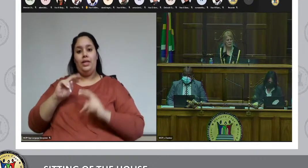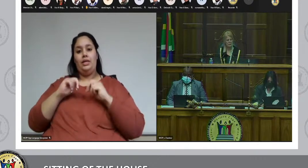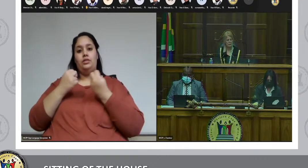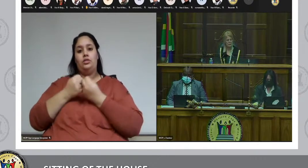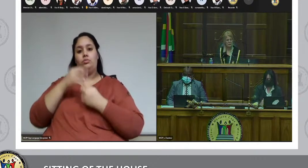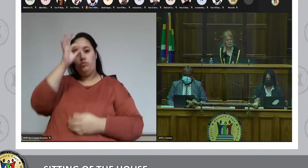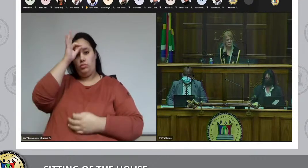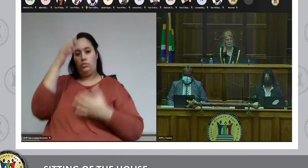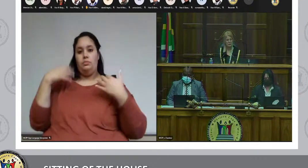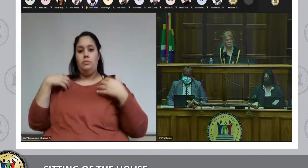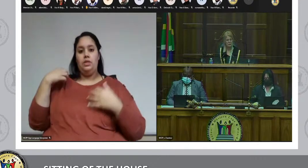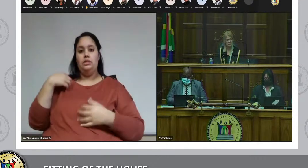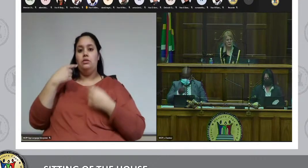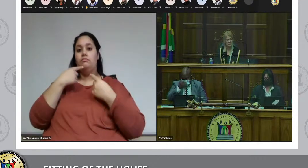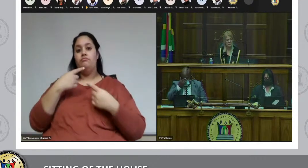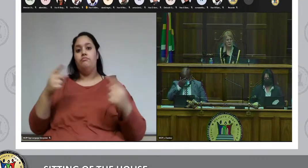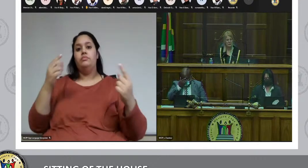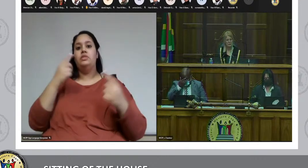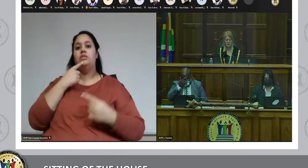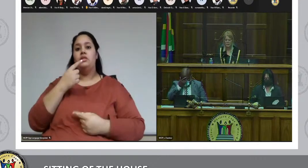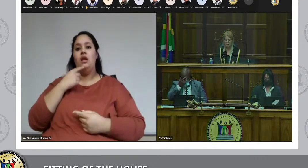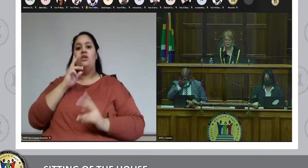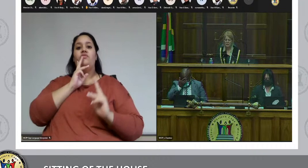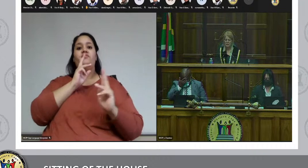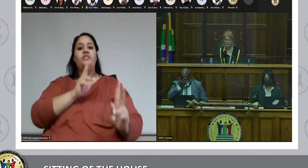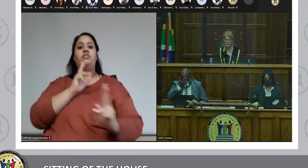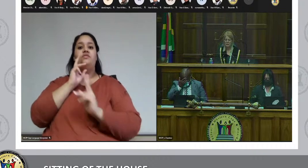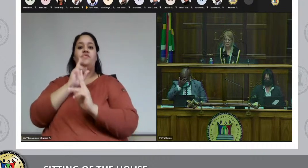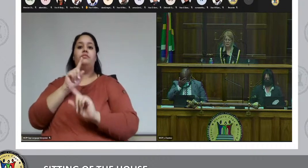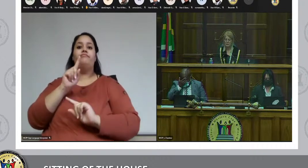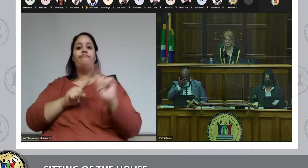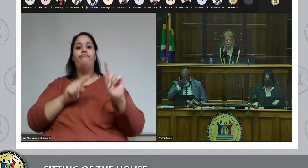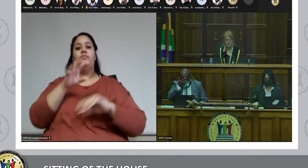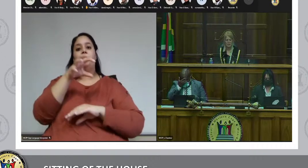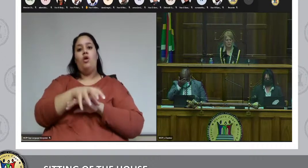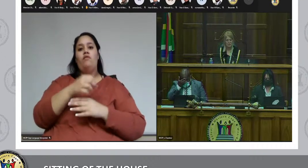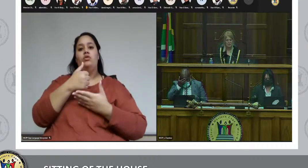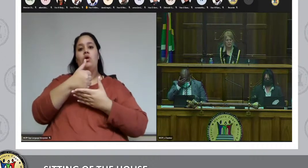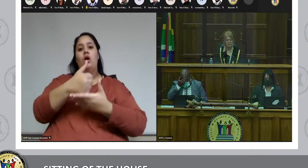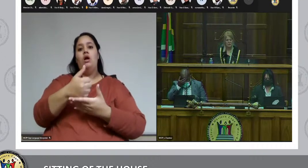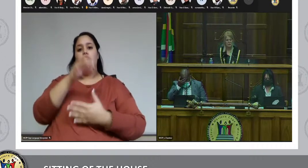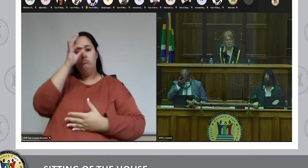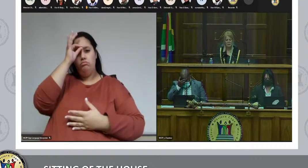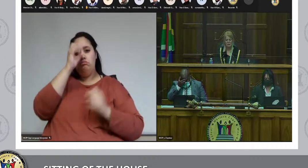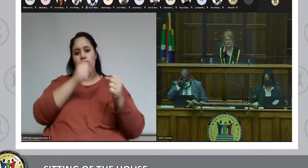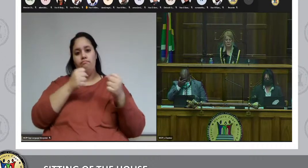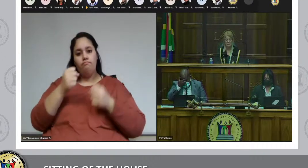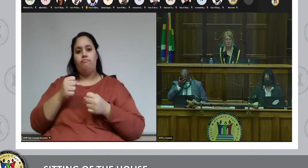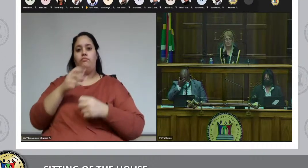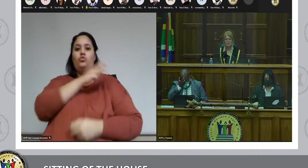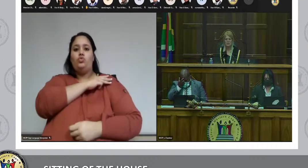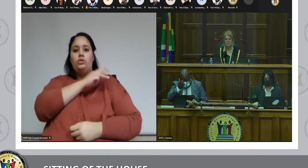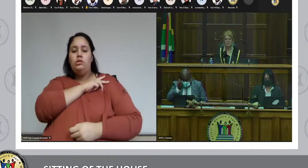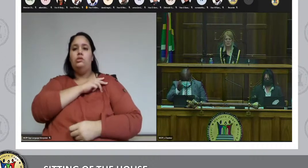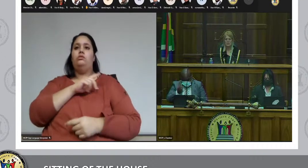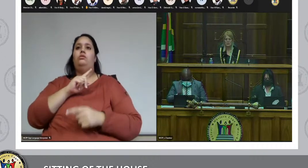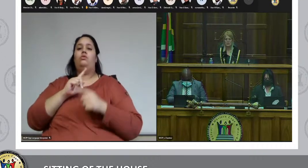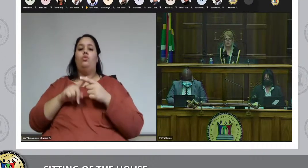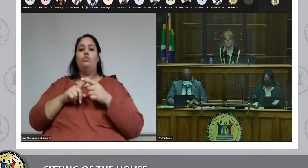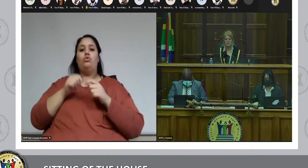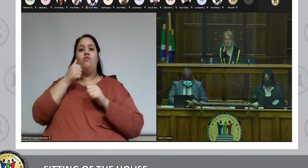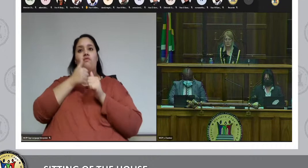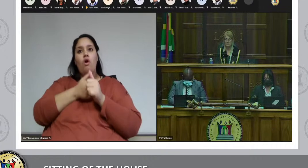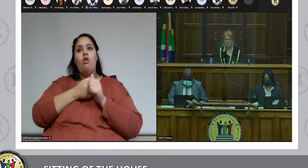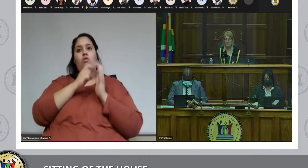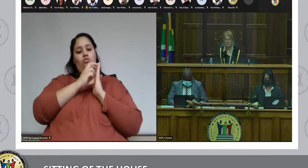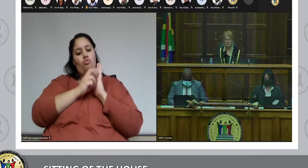in which he stated that he has been visiting the provinces to assess enforcement by the security forces as well as adherence to the